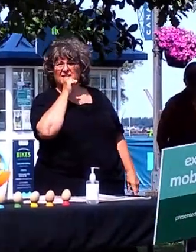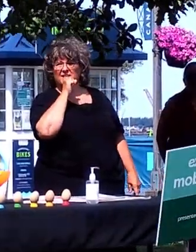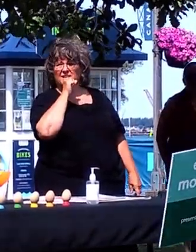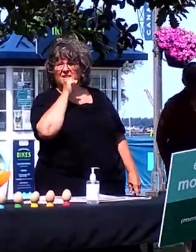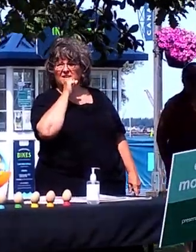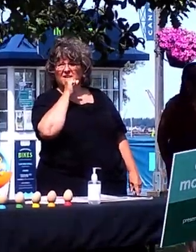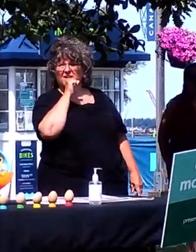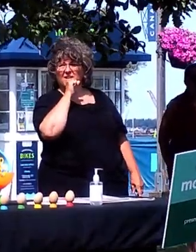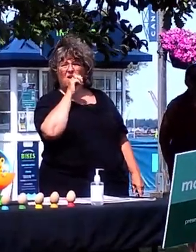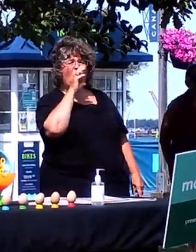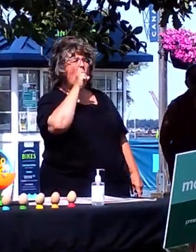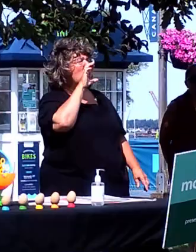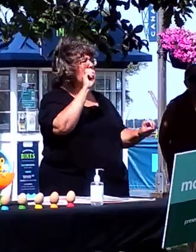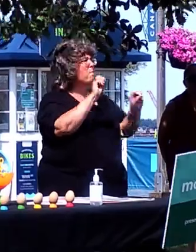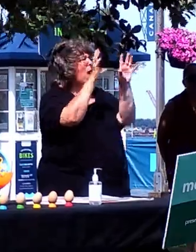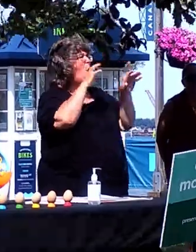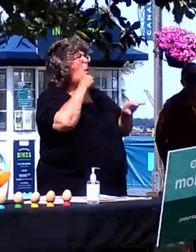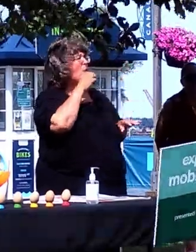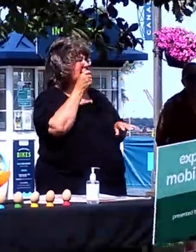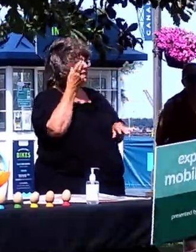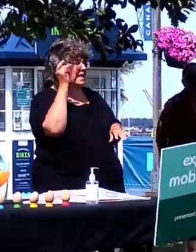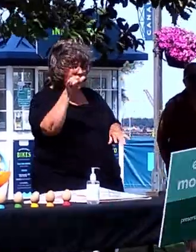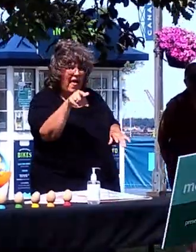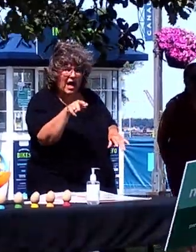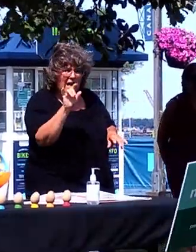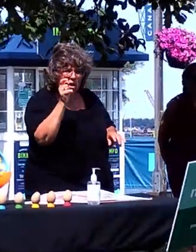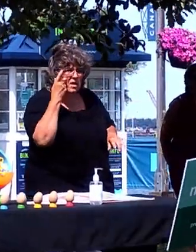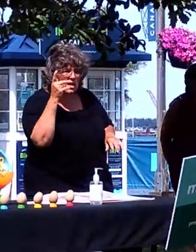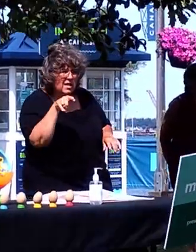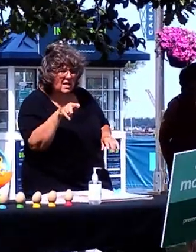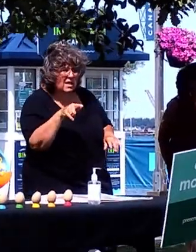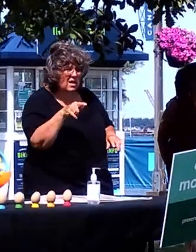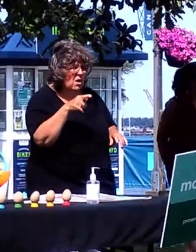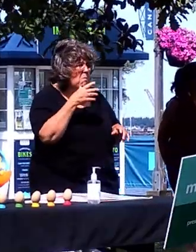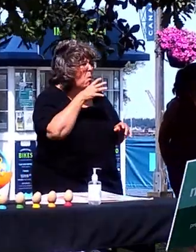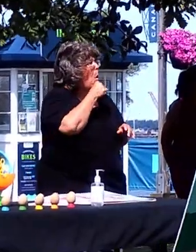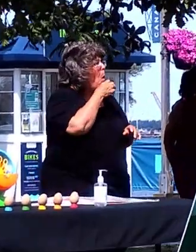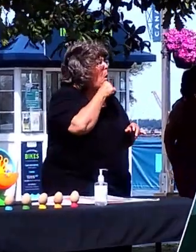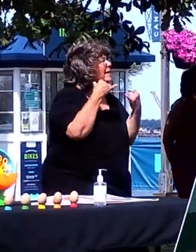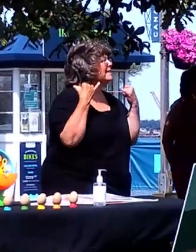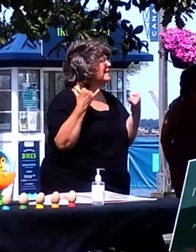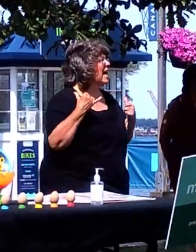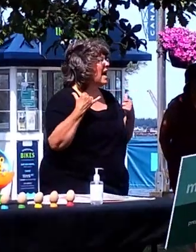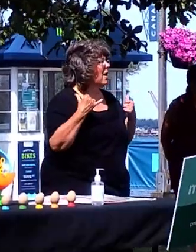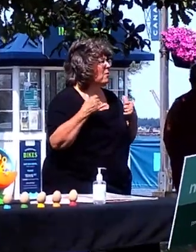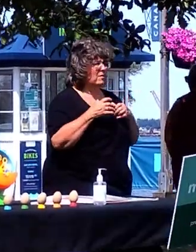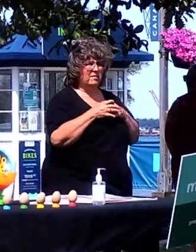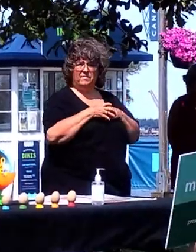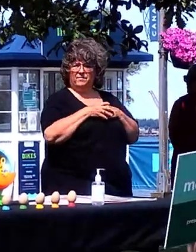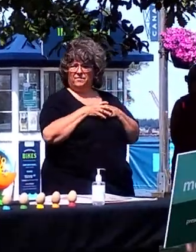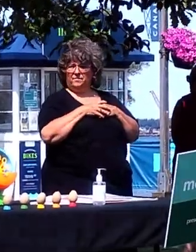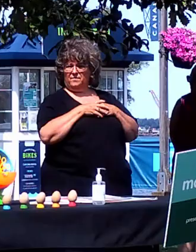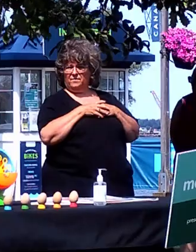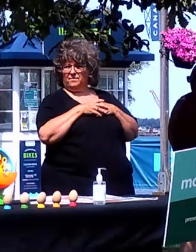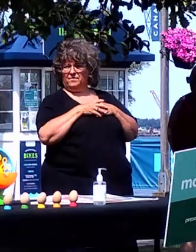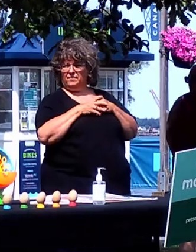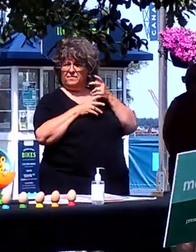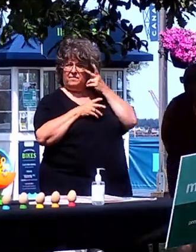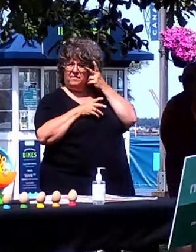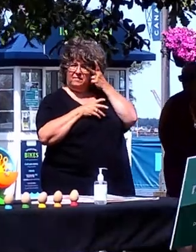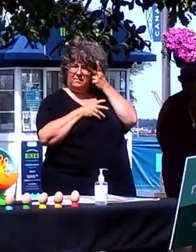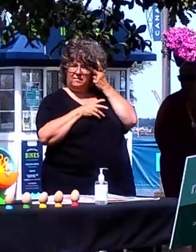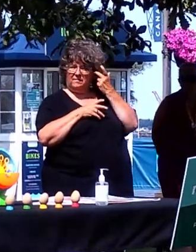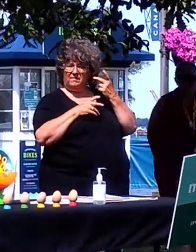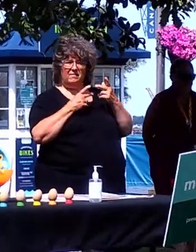You get nice bright orange. Can you tell from there? It looks a bit more orange now. And let me see, what